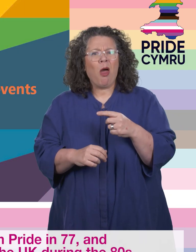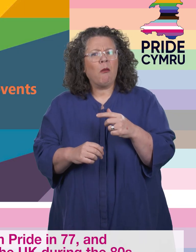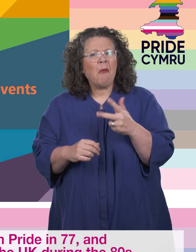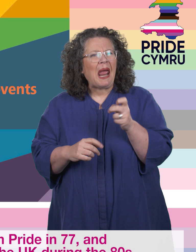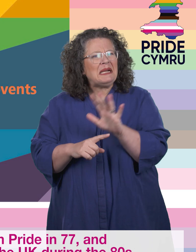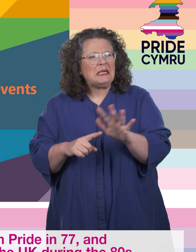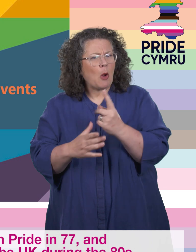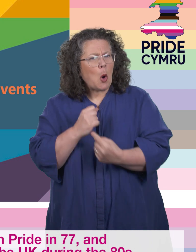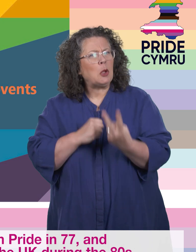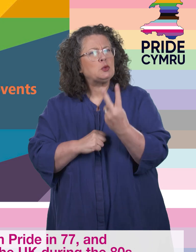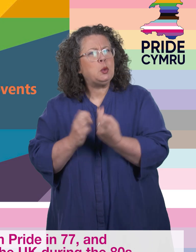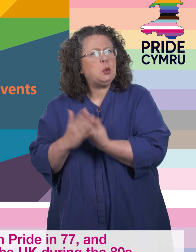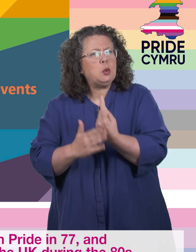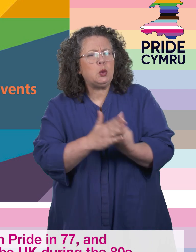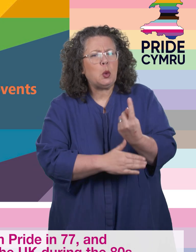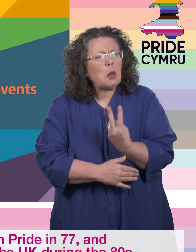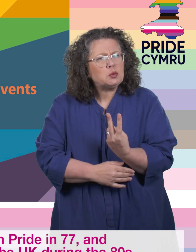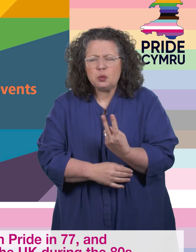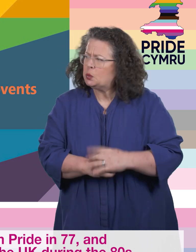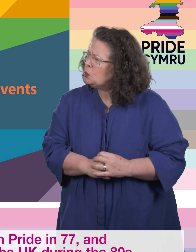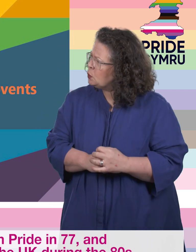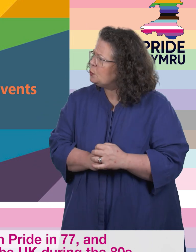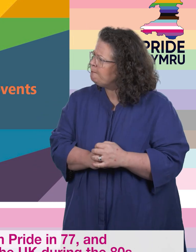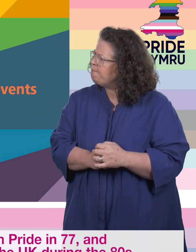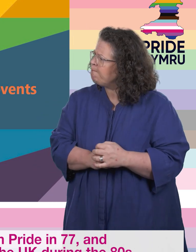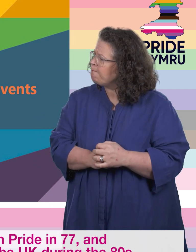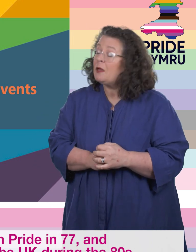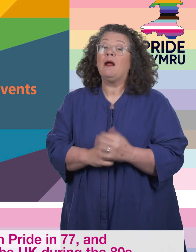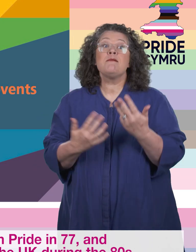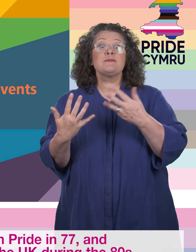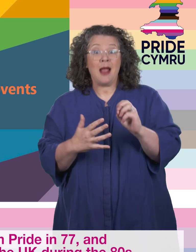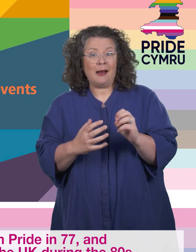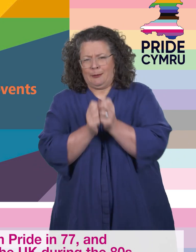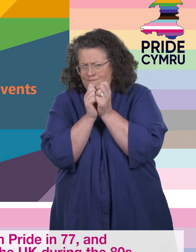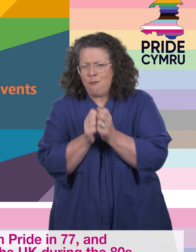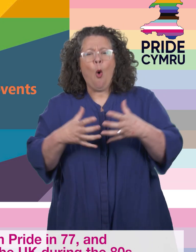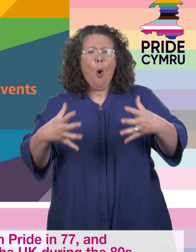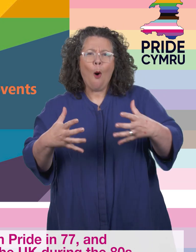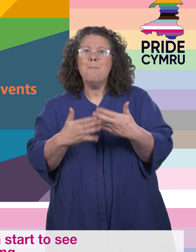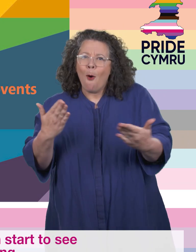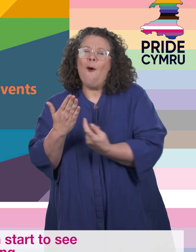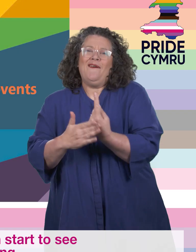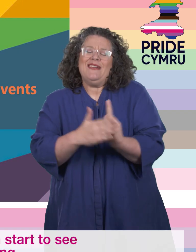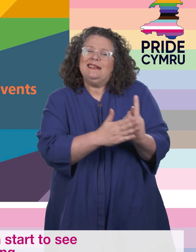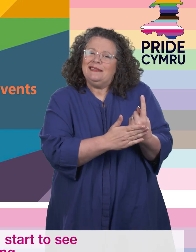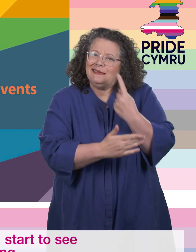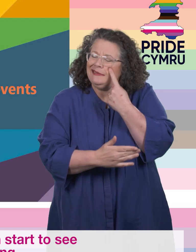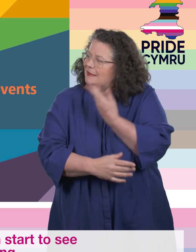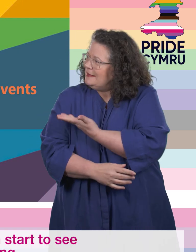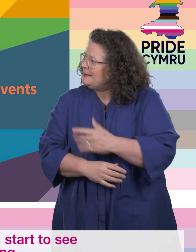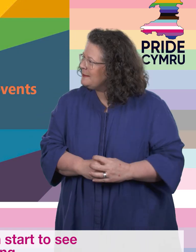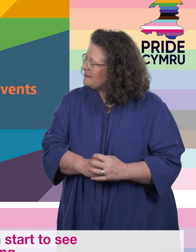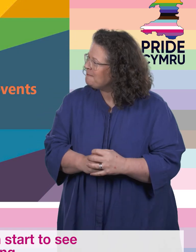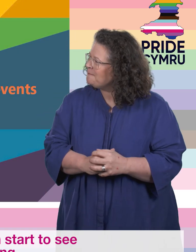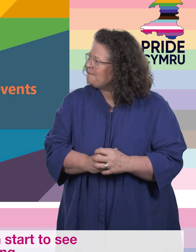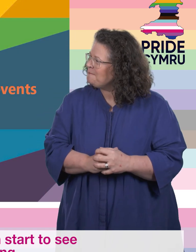you've got Birmingham Pride in 70. Then you've only got two major things in the UK during the 80s. But during the 90s, you